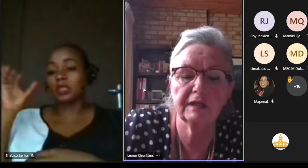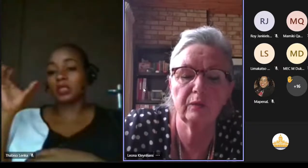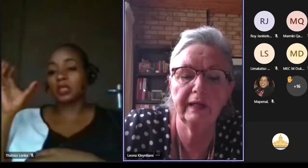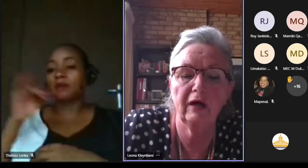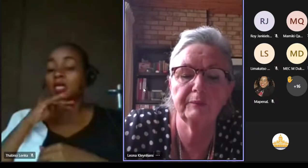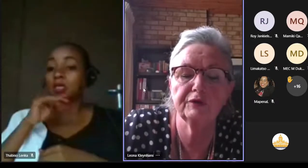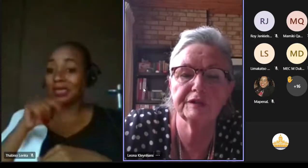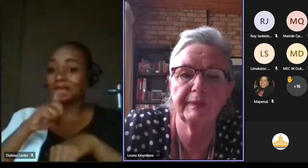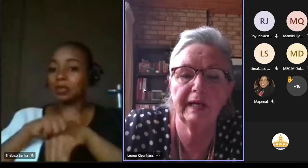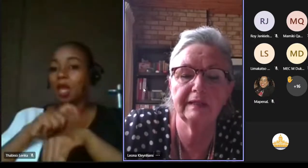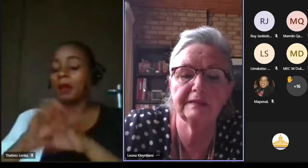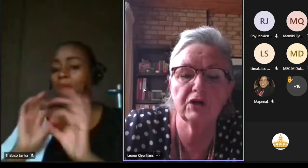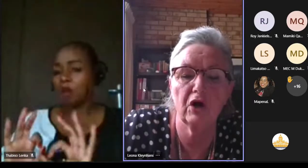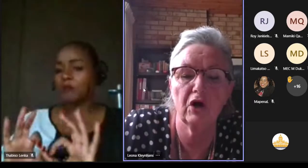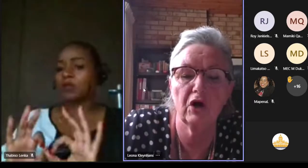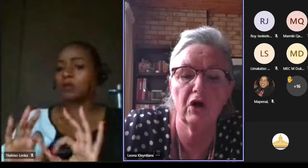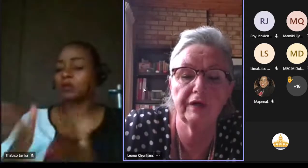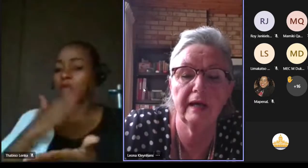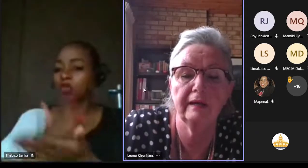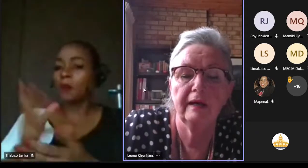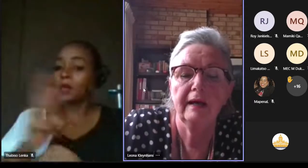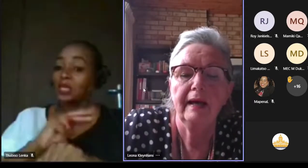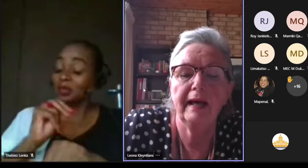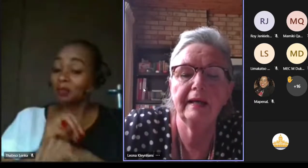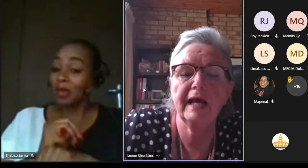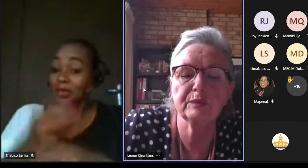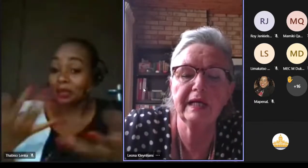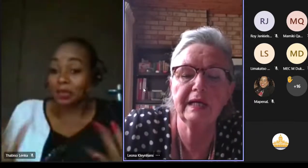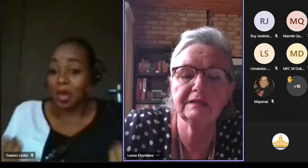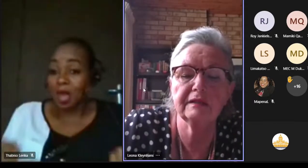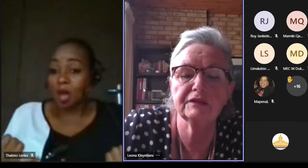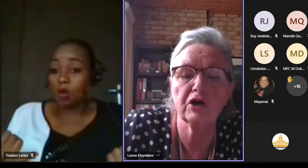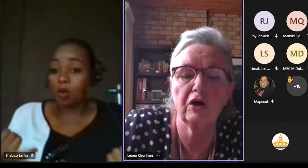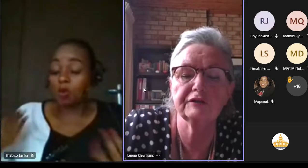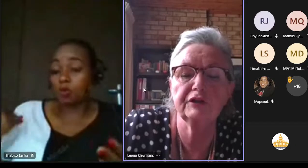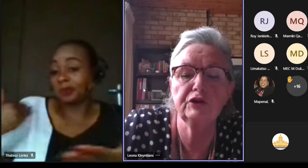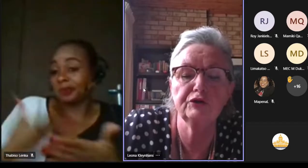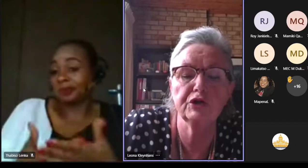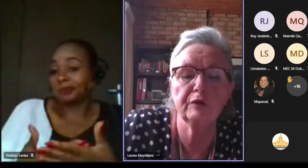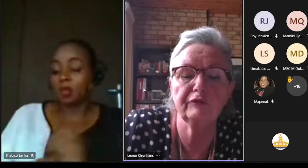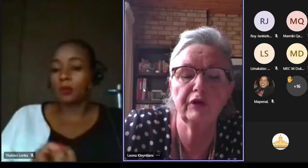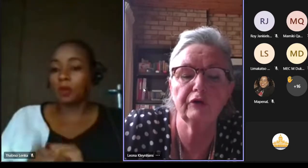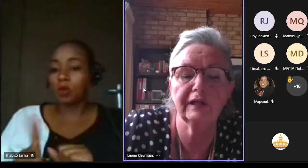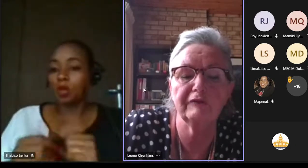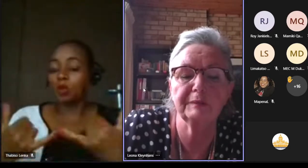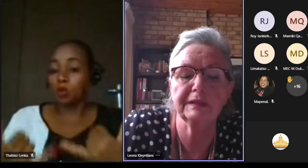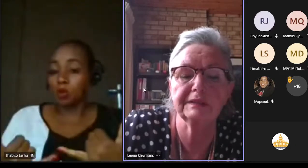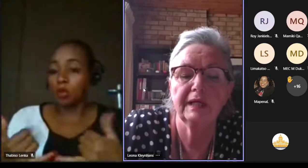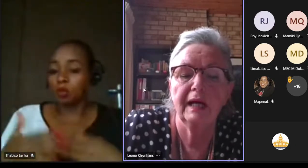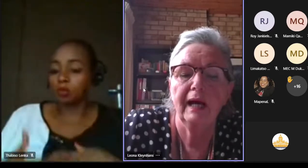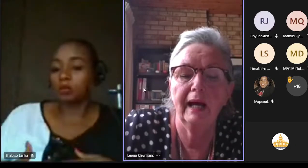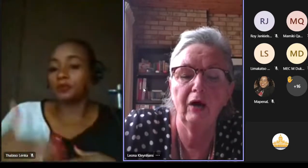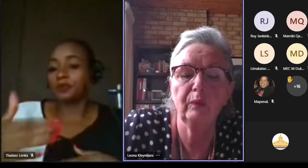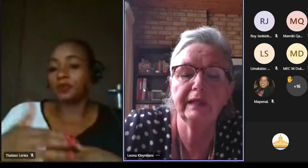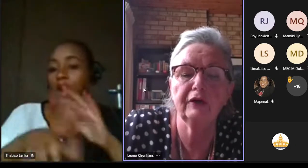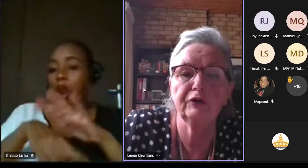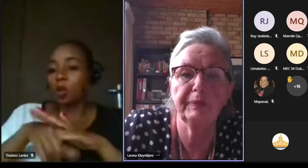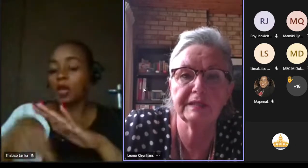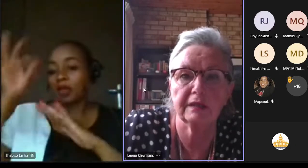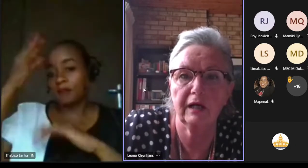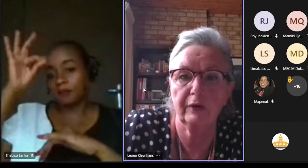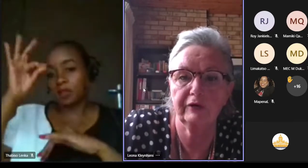to consider where our municipalities are today, and as we enter the start of a new term for local government, how